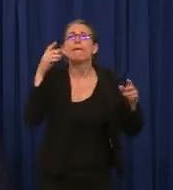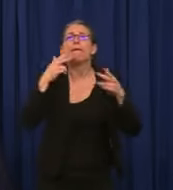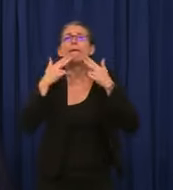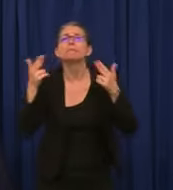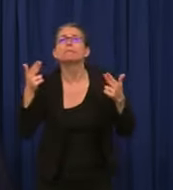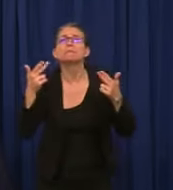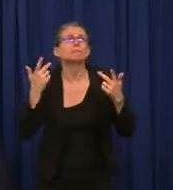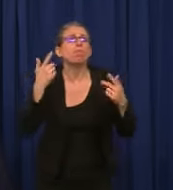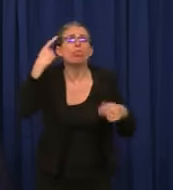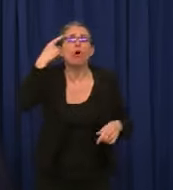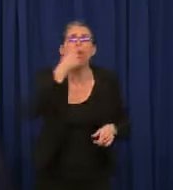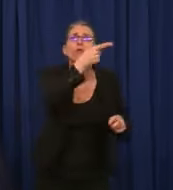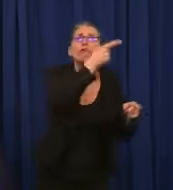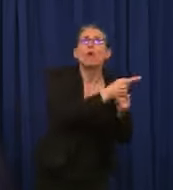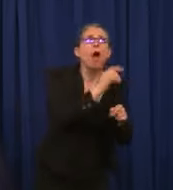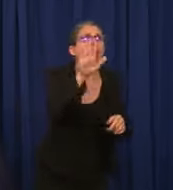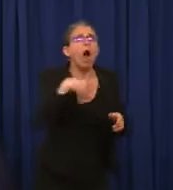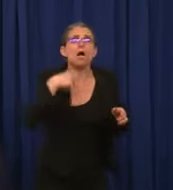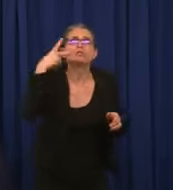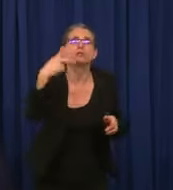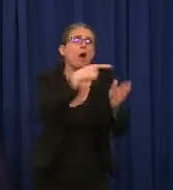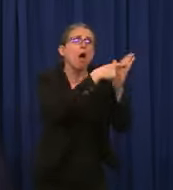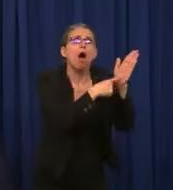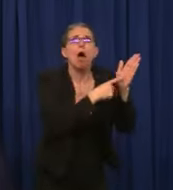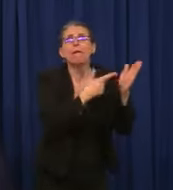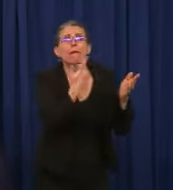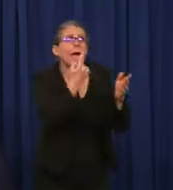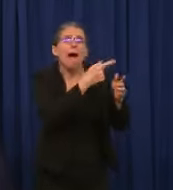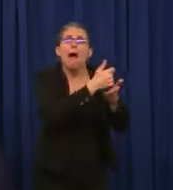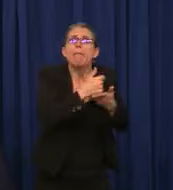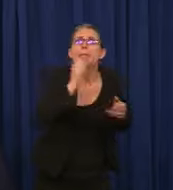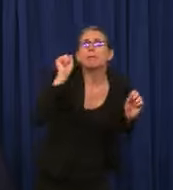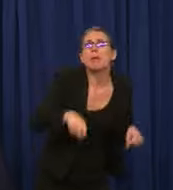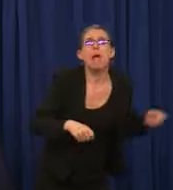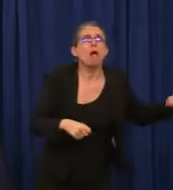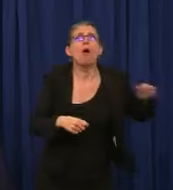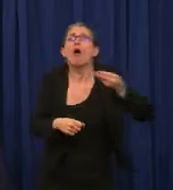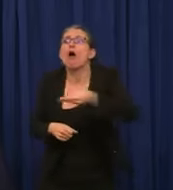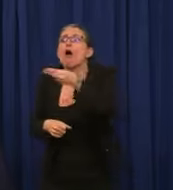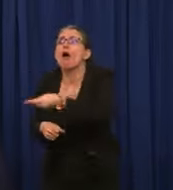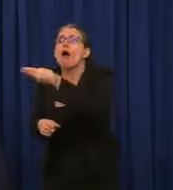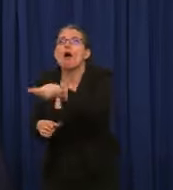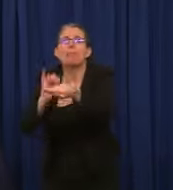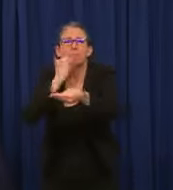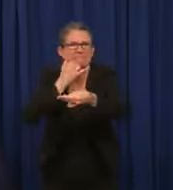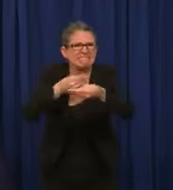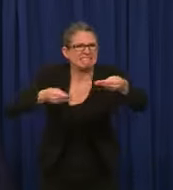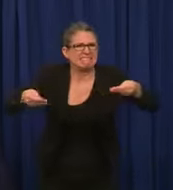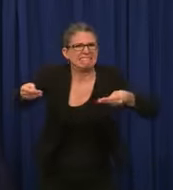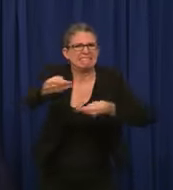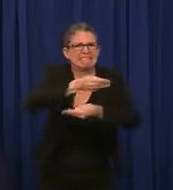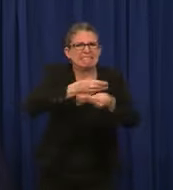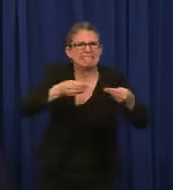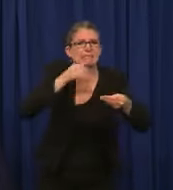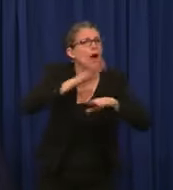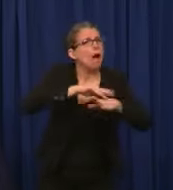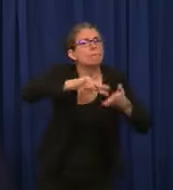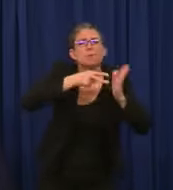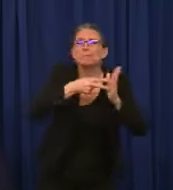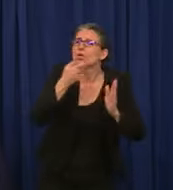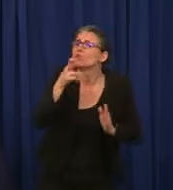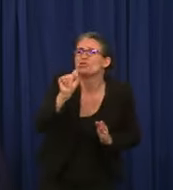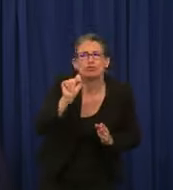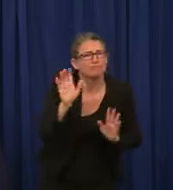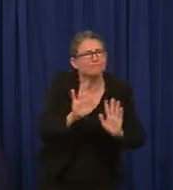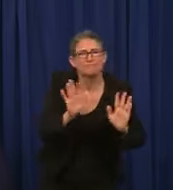caution and maybe even some healthy skepticism when reading information, even from the best